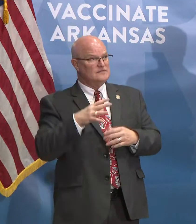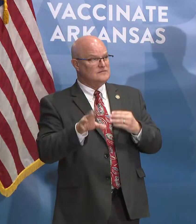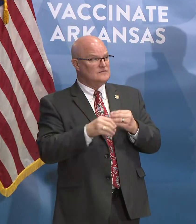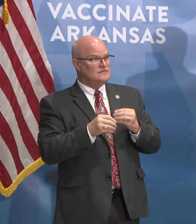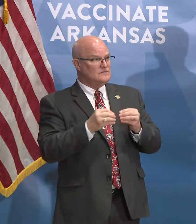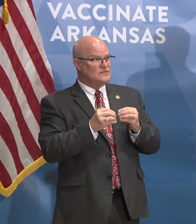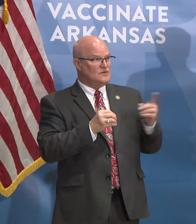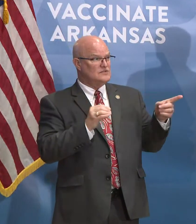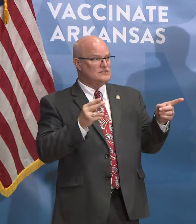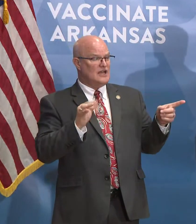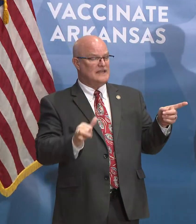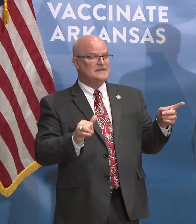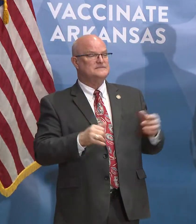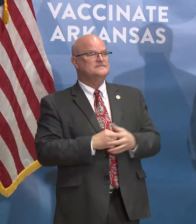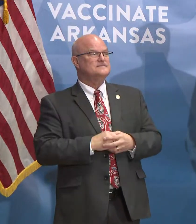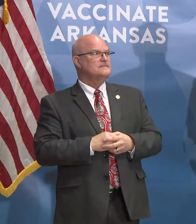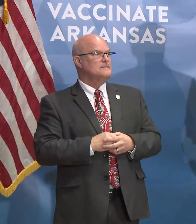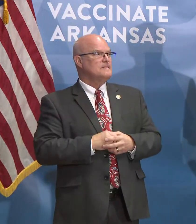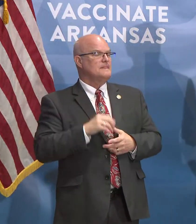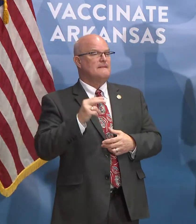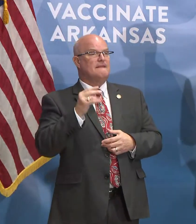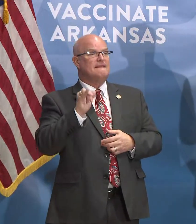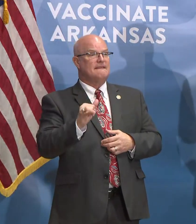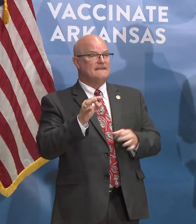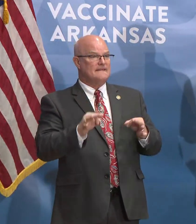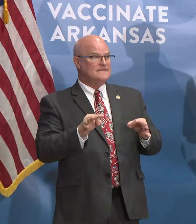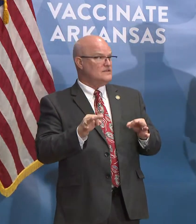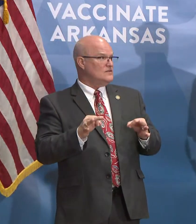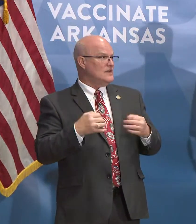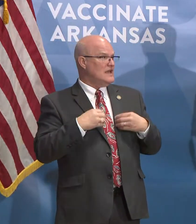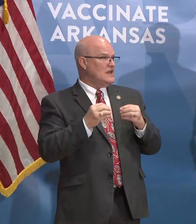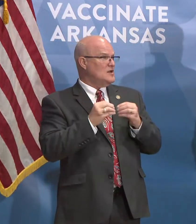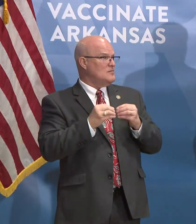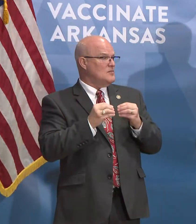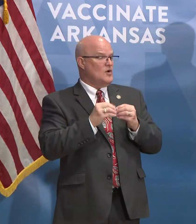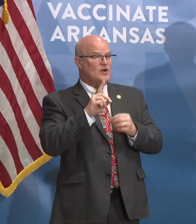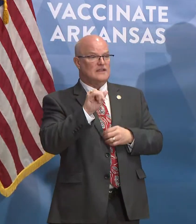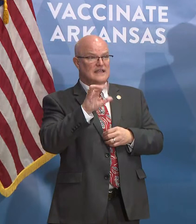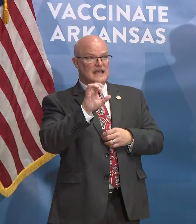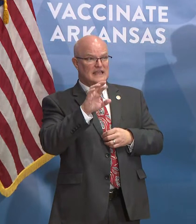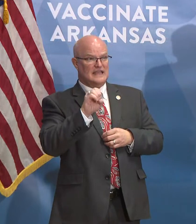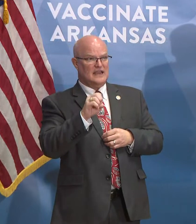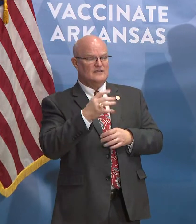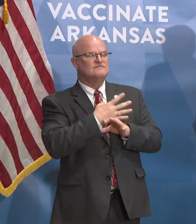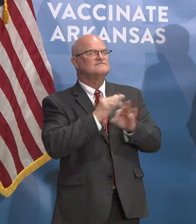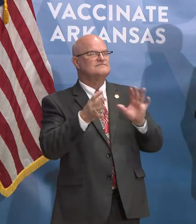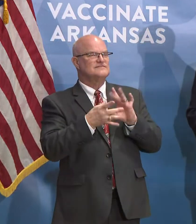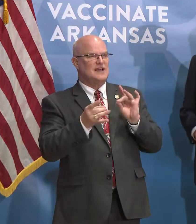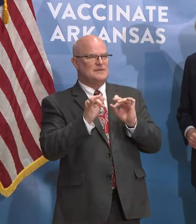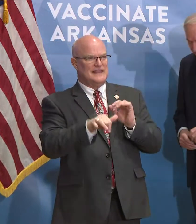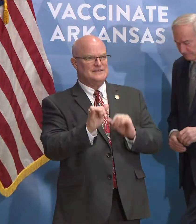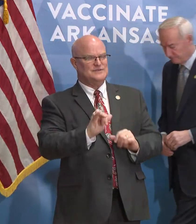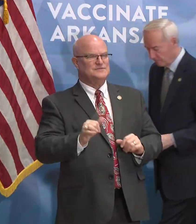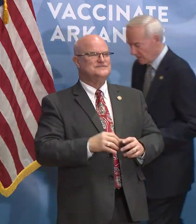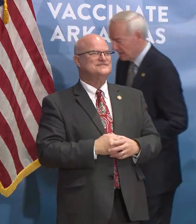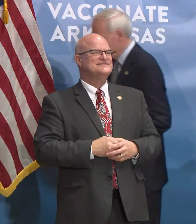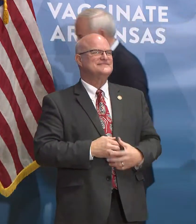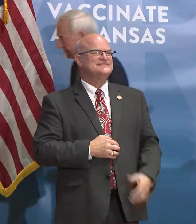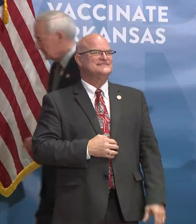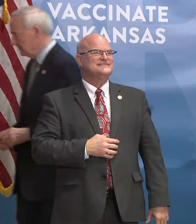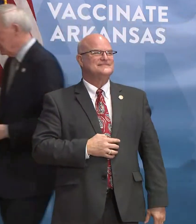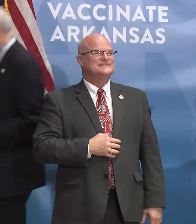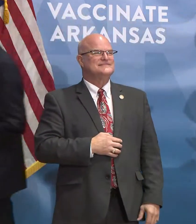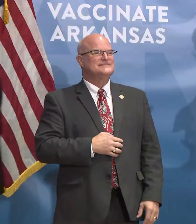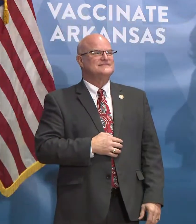else to add there, Johnny? And Johnny, if you had anything else on the daycare, feel free to comment on that.